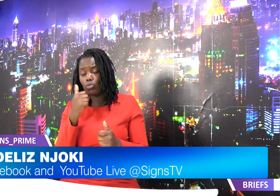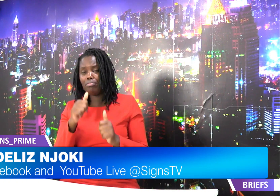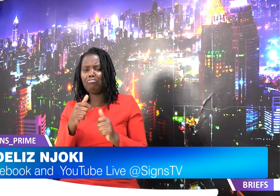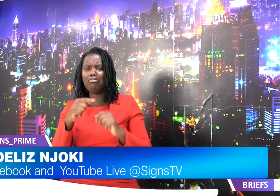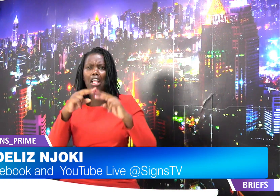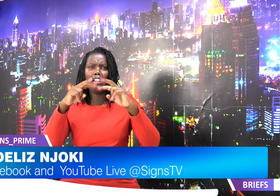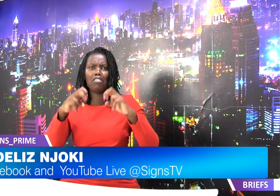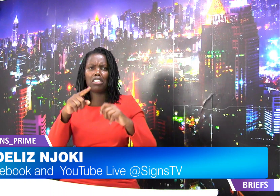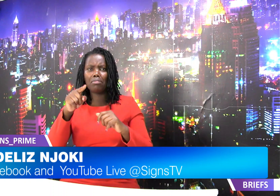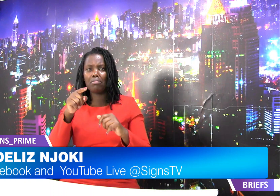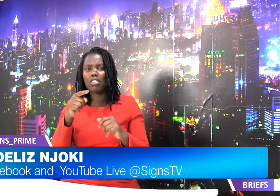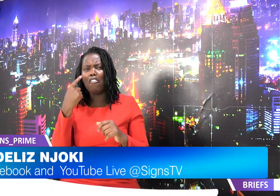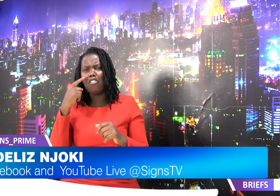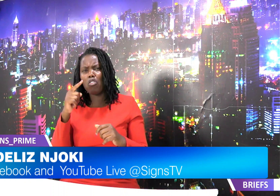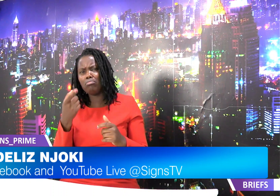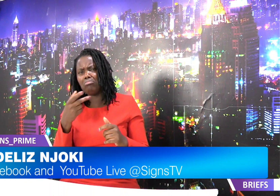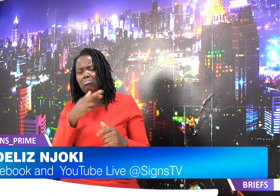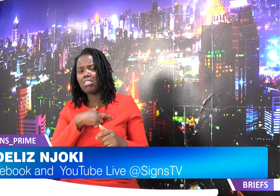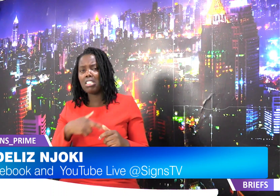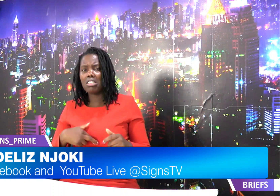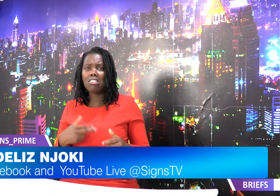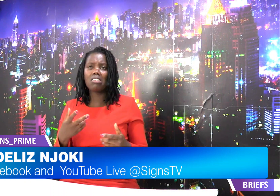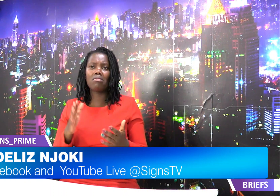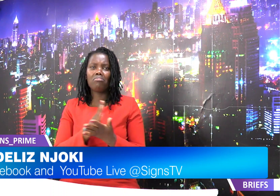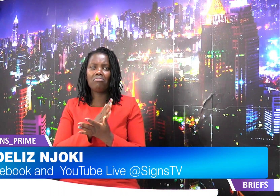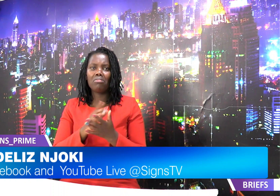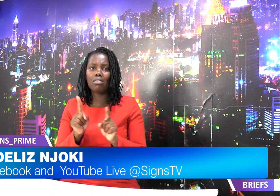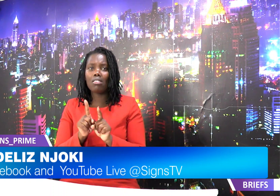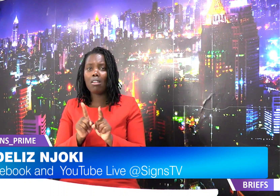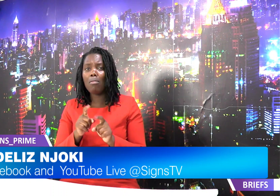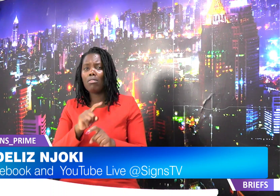The team has been investigating the